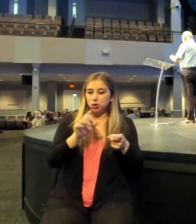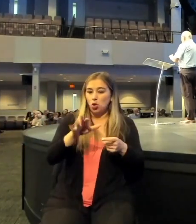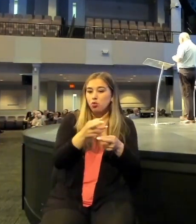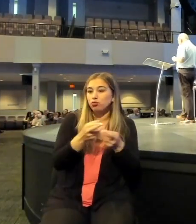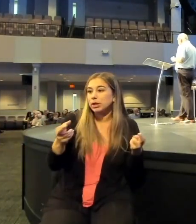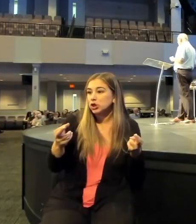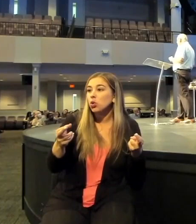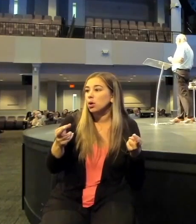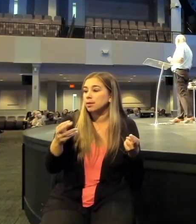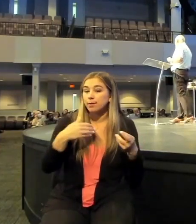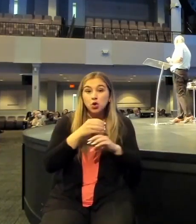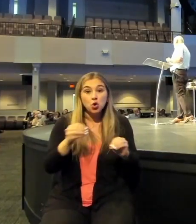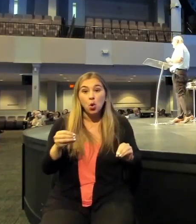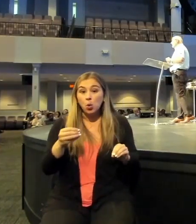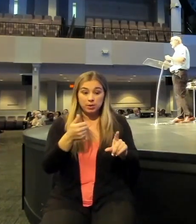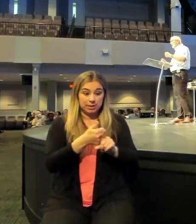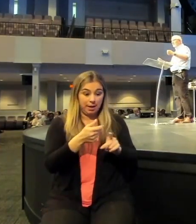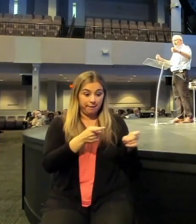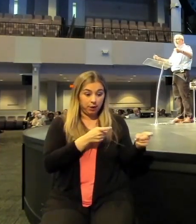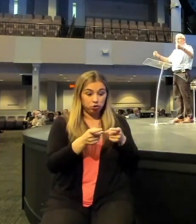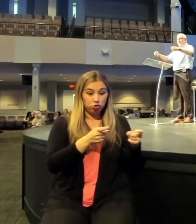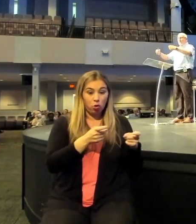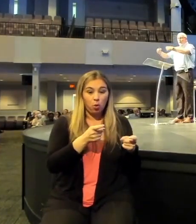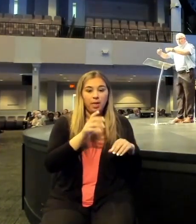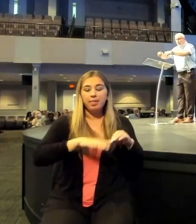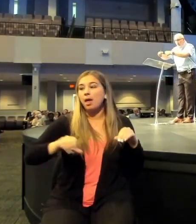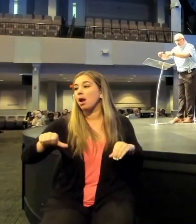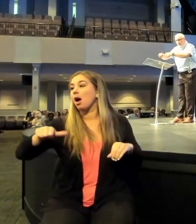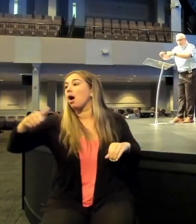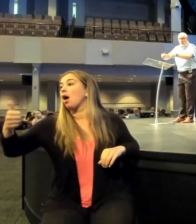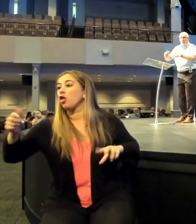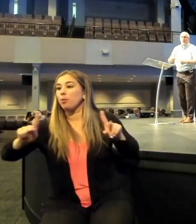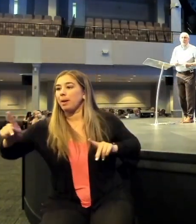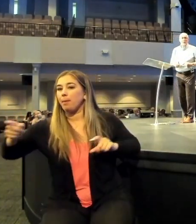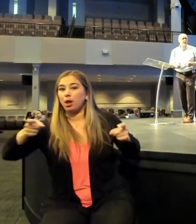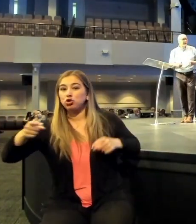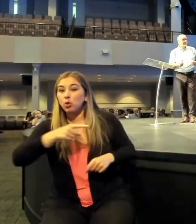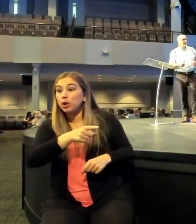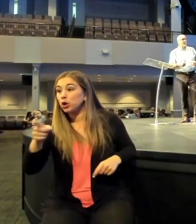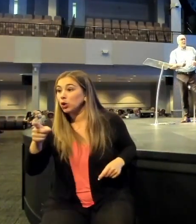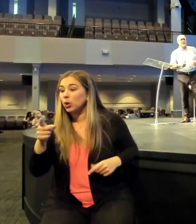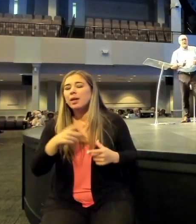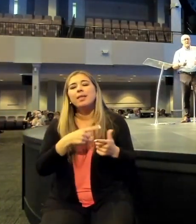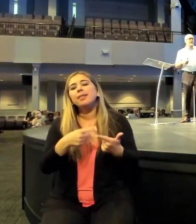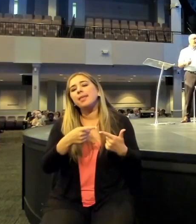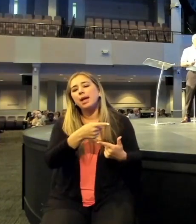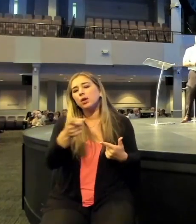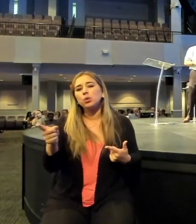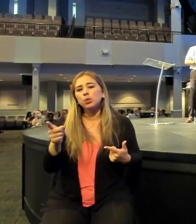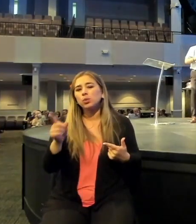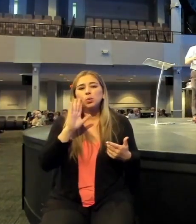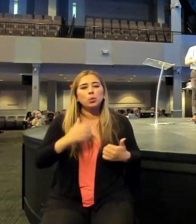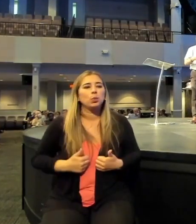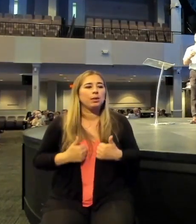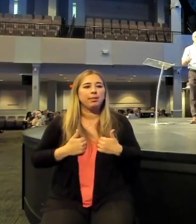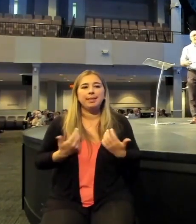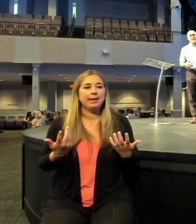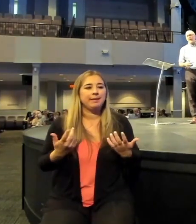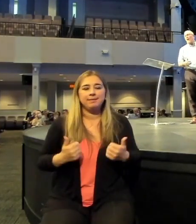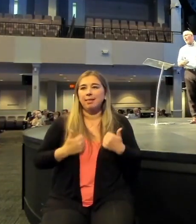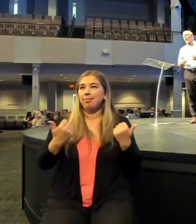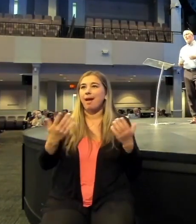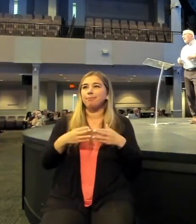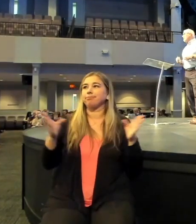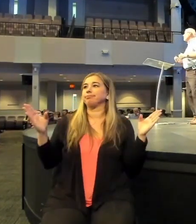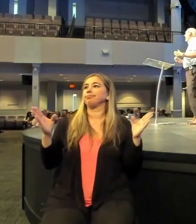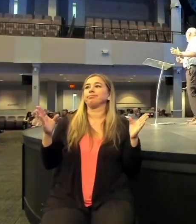to self-control rather than having others having to control you, then you're going to live life in a defenseless way. You'll